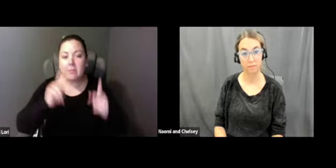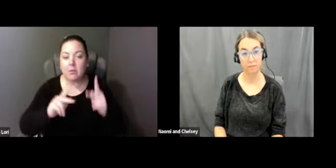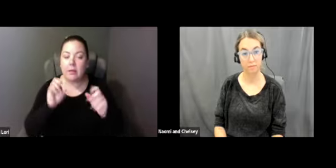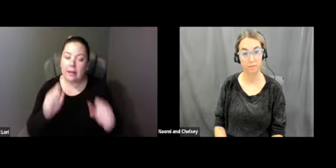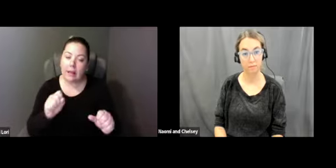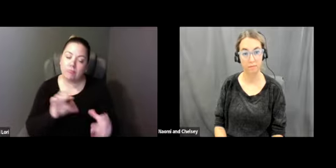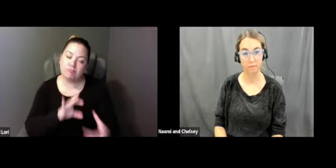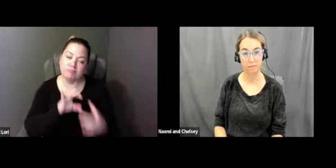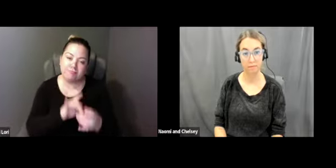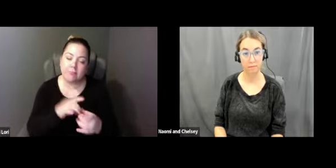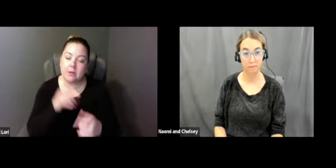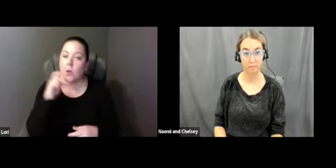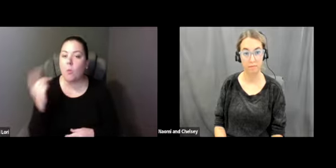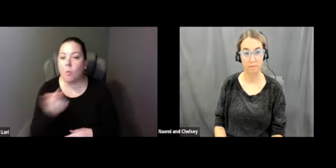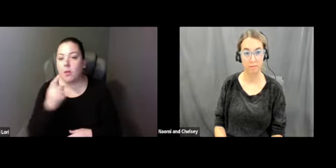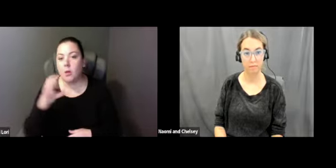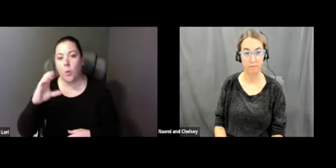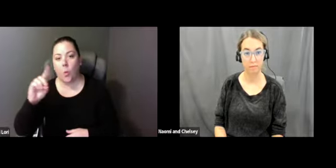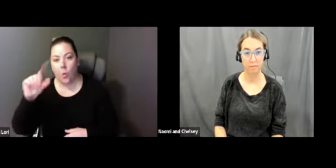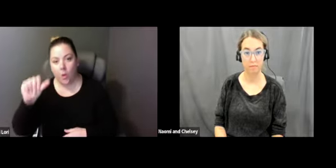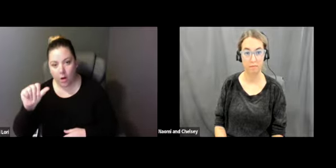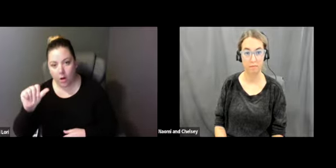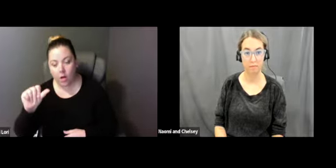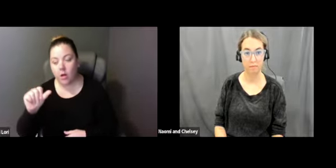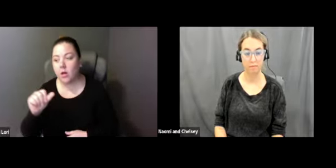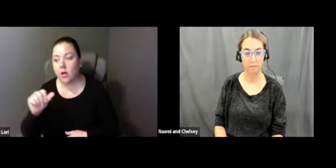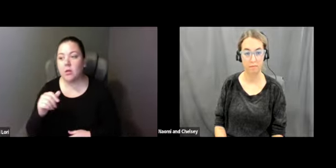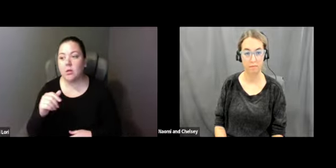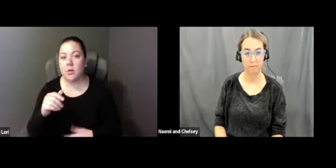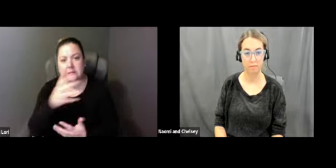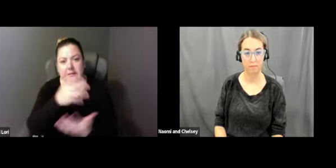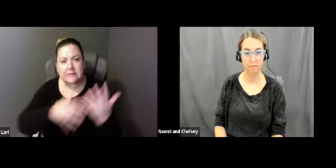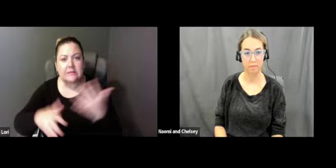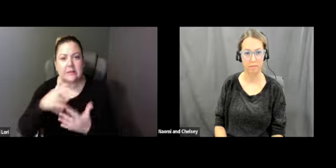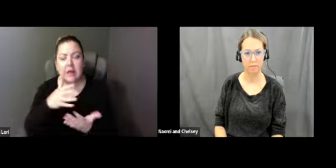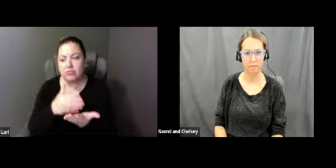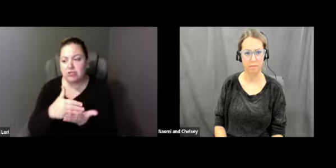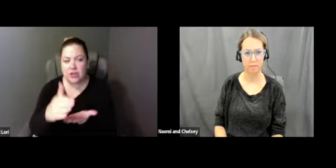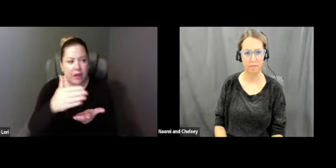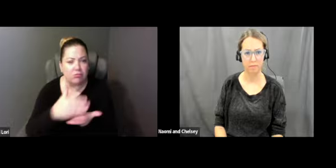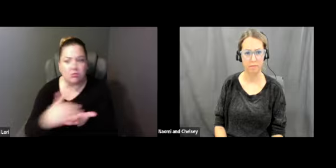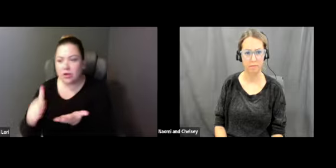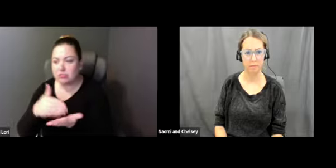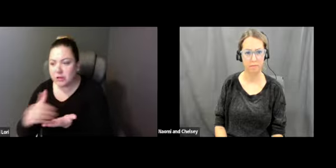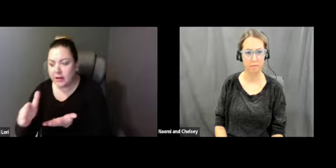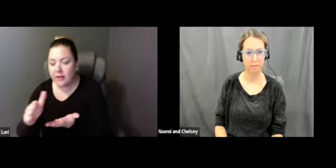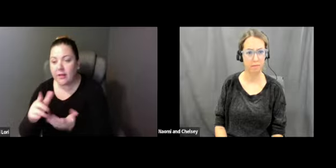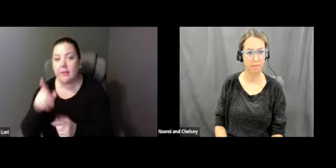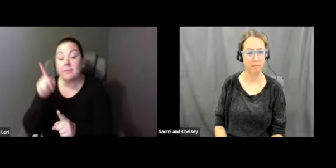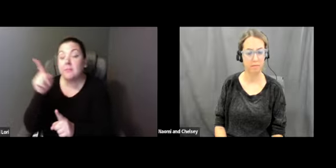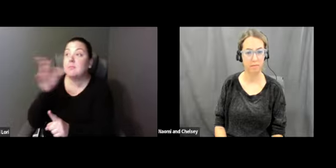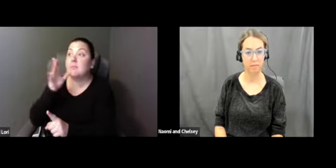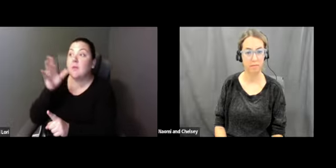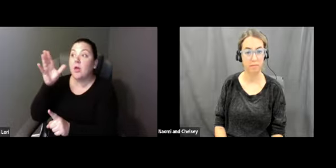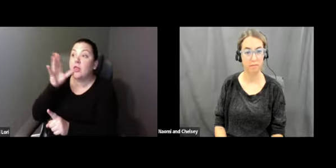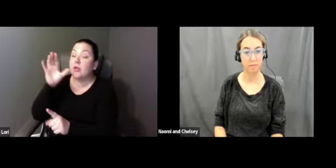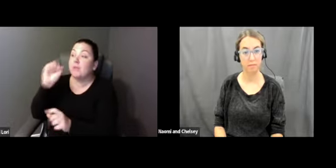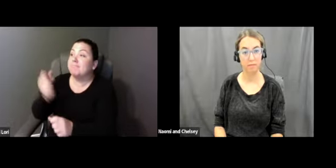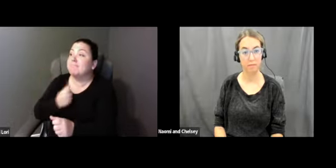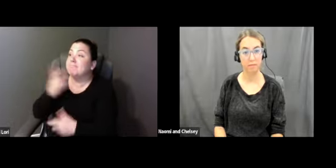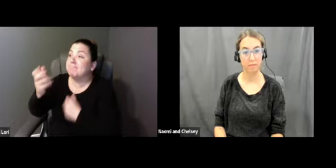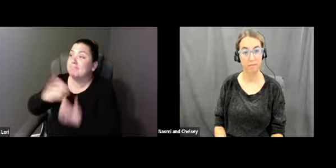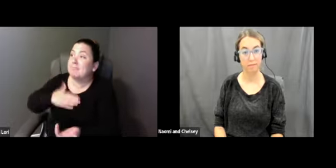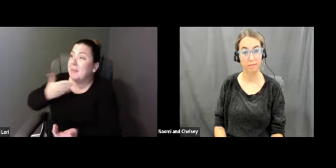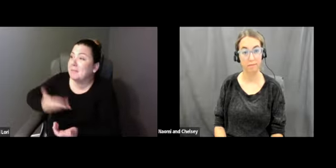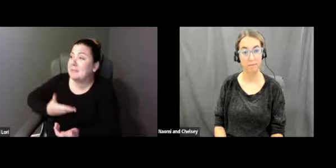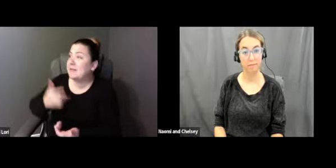deaf adults, where, it's faced with this societal rejection. And then I would talk to my mom and say, I'm upset, I'm